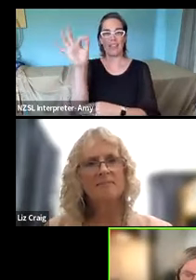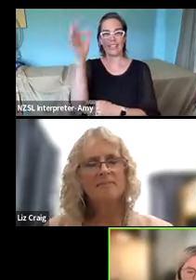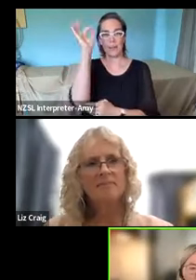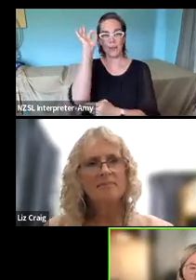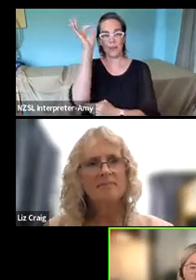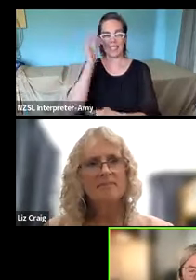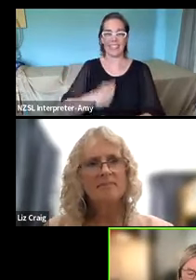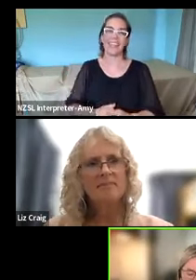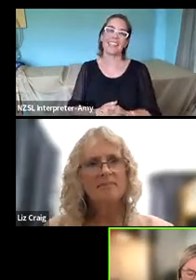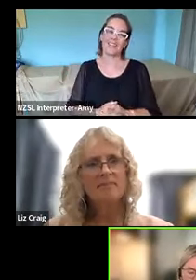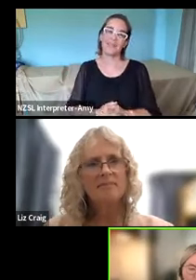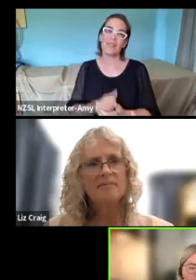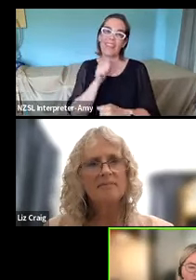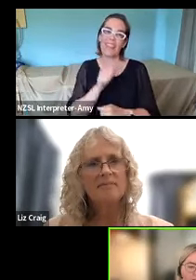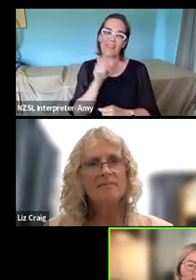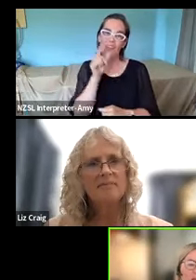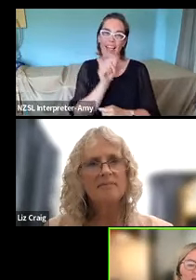we can,